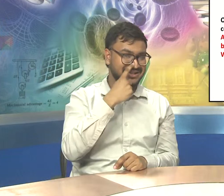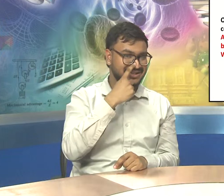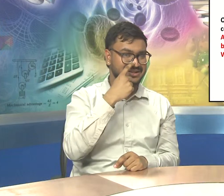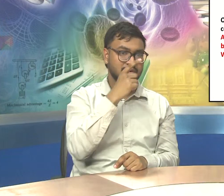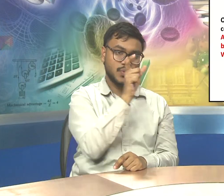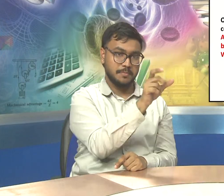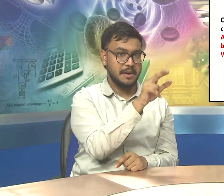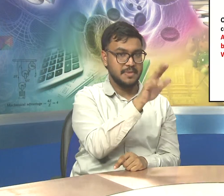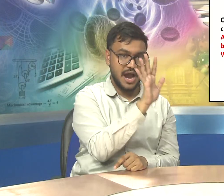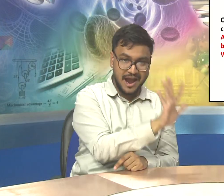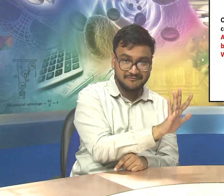woman